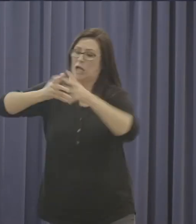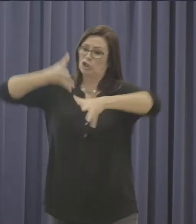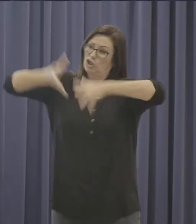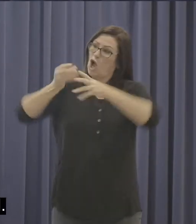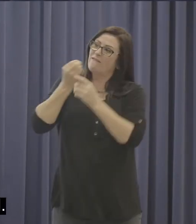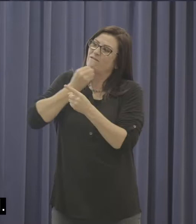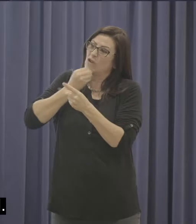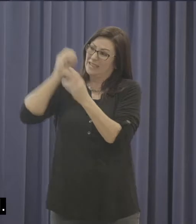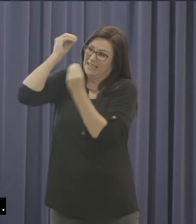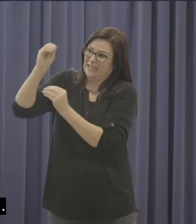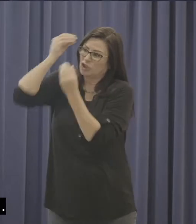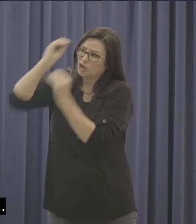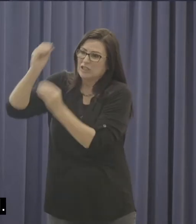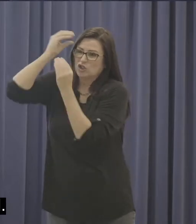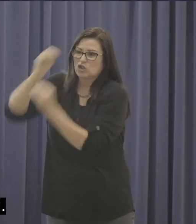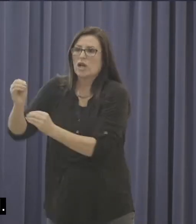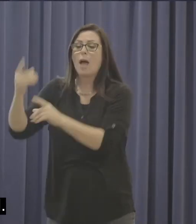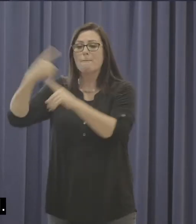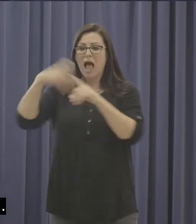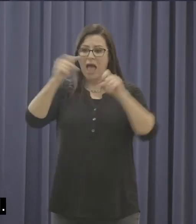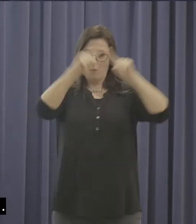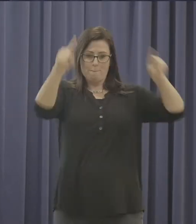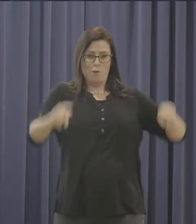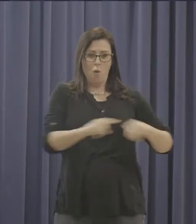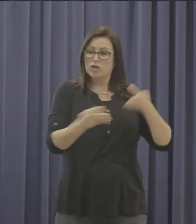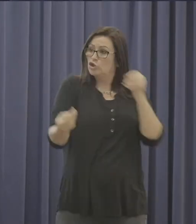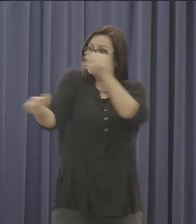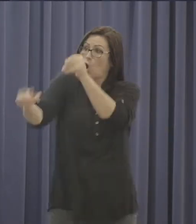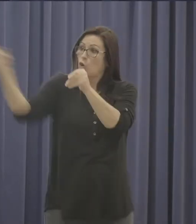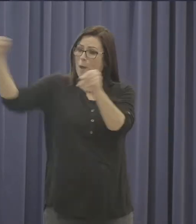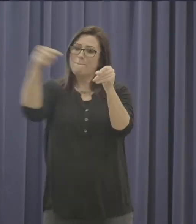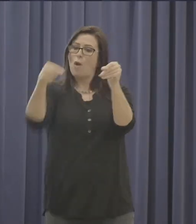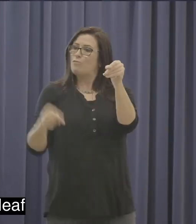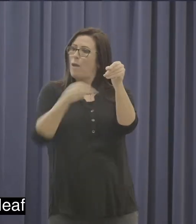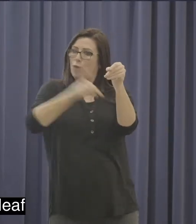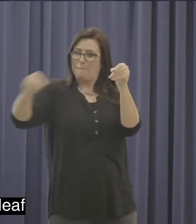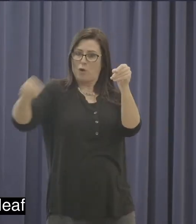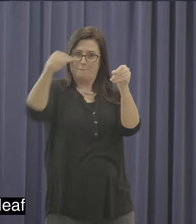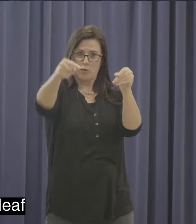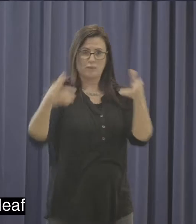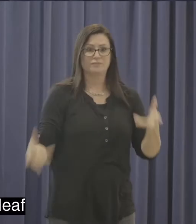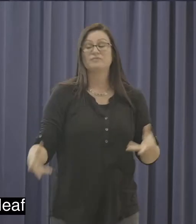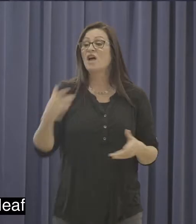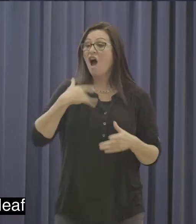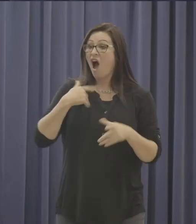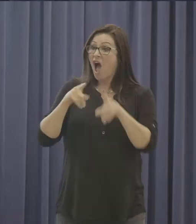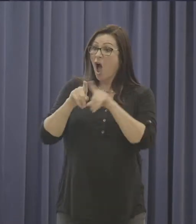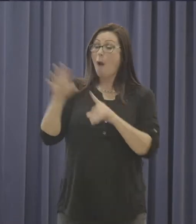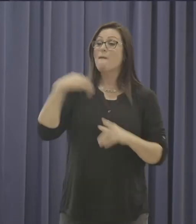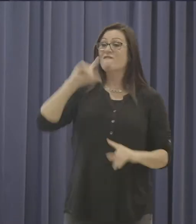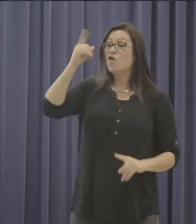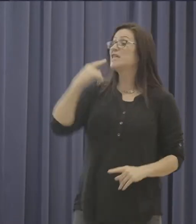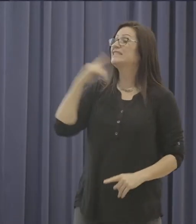to the game, and also purchasing a visual board. I learnt not to mention that Mac was deaf prior